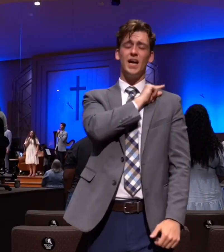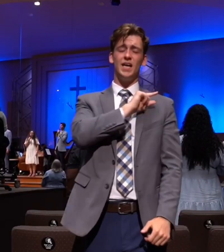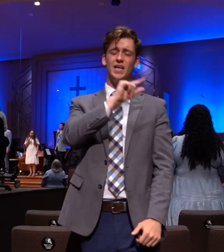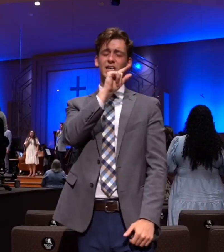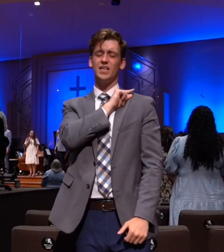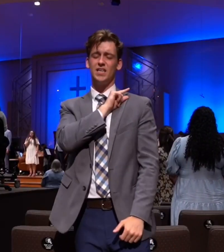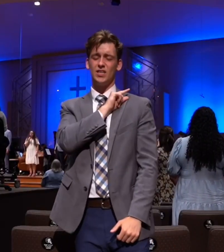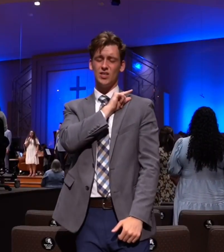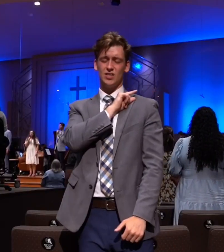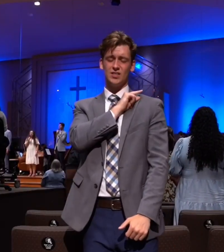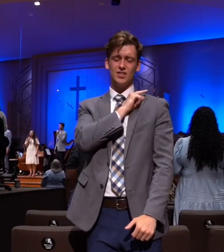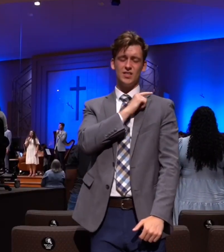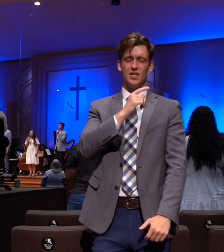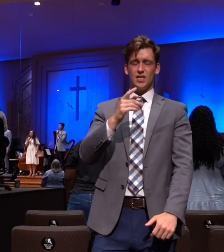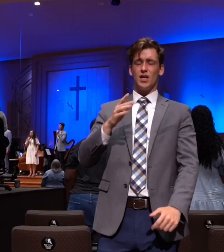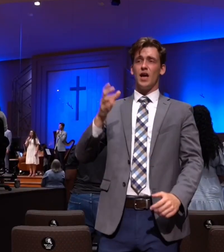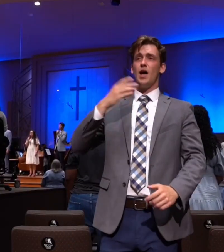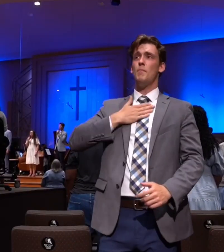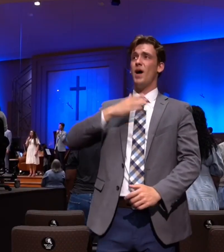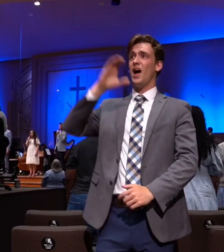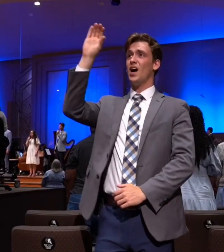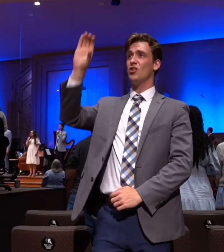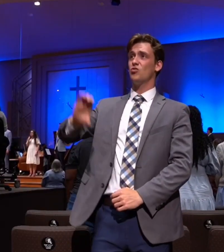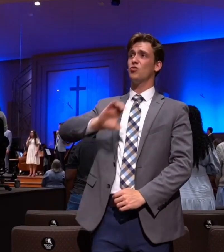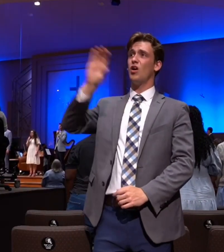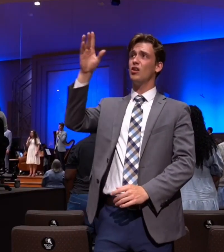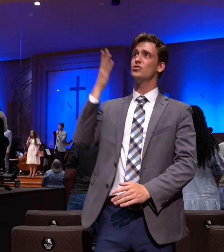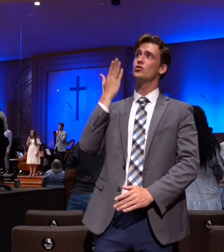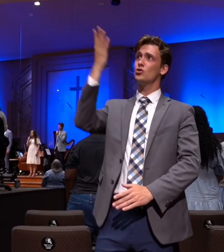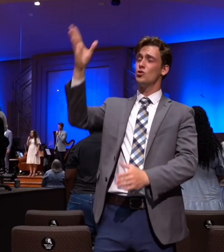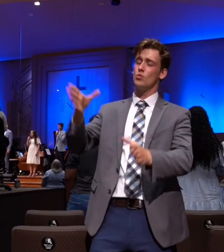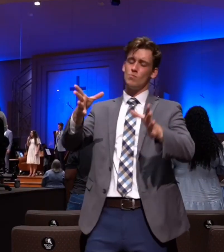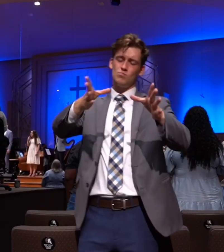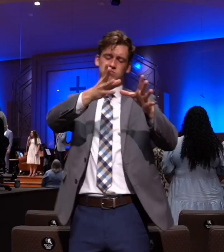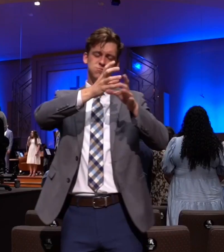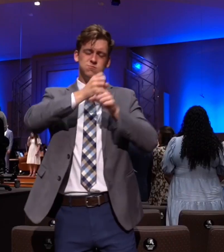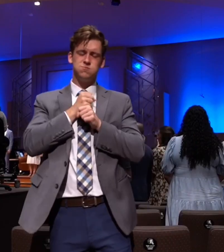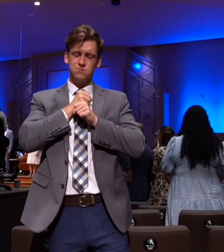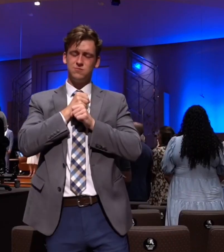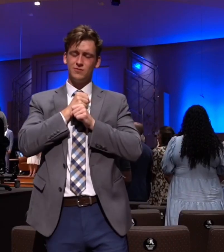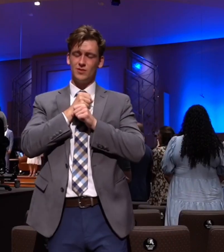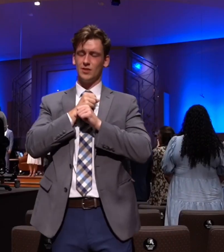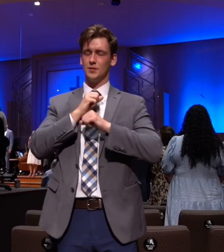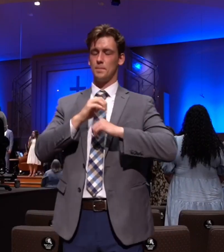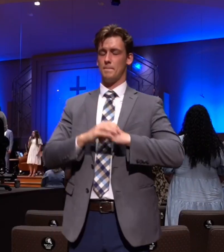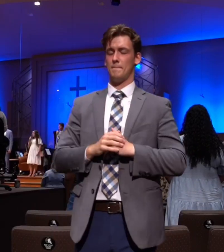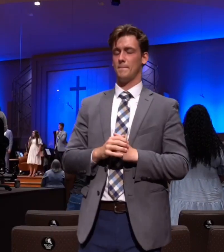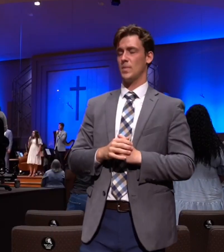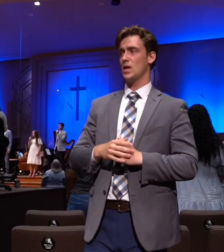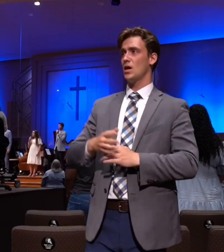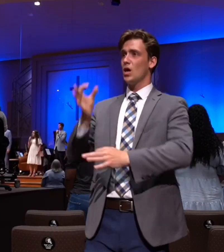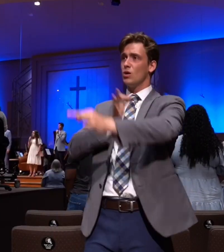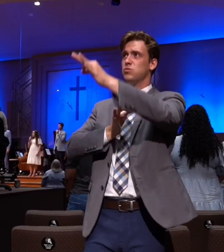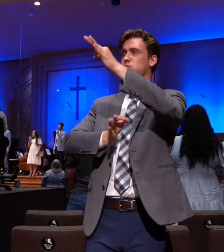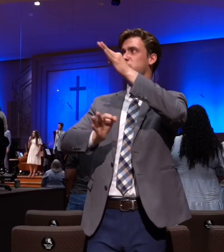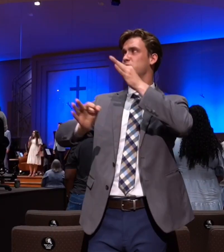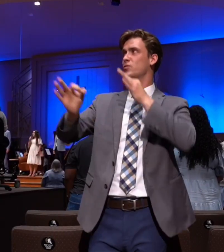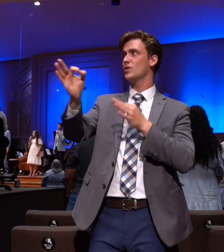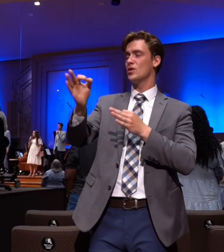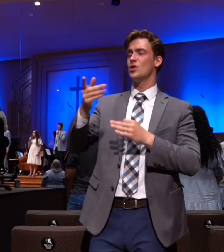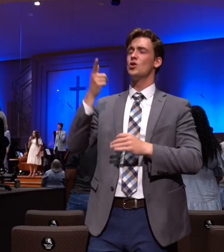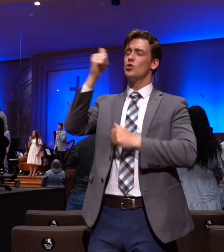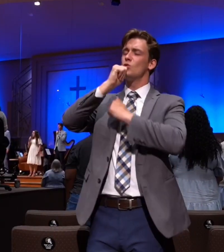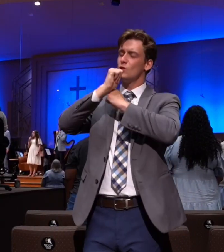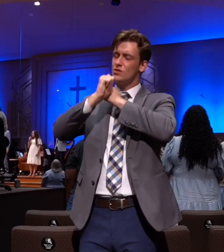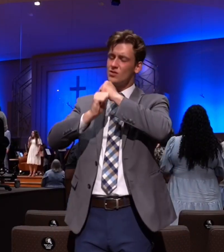and cross laid on your shoulders, in my place you